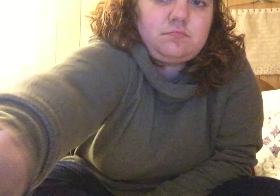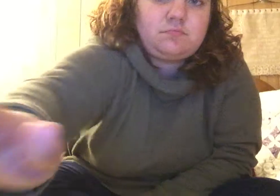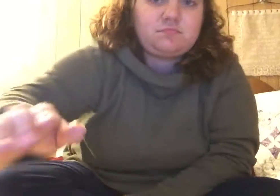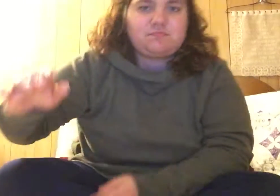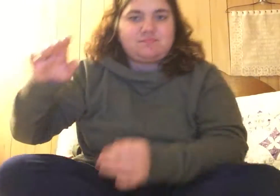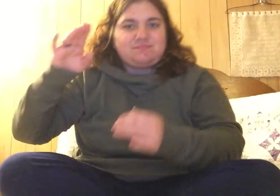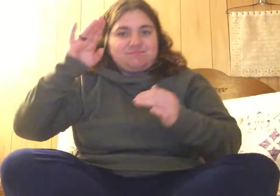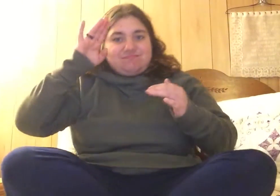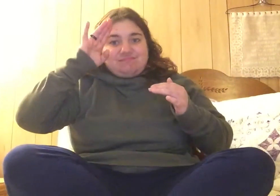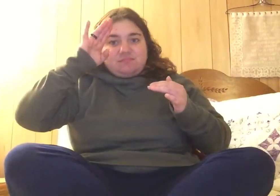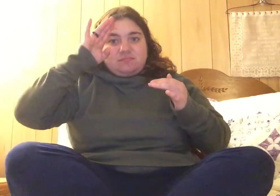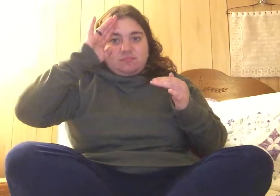Thank you.